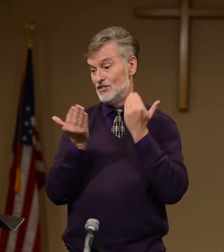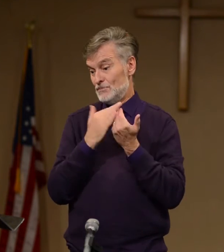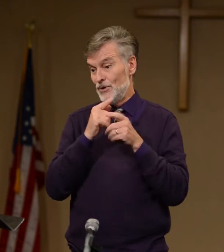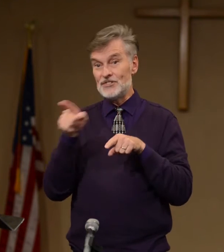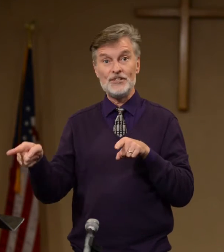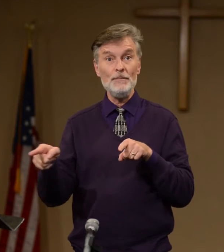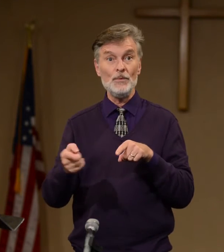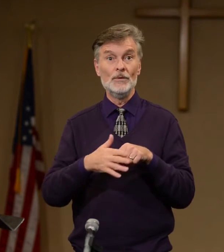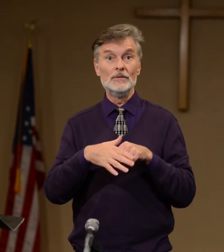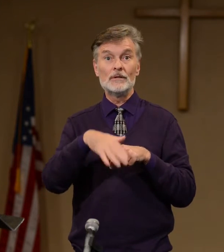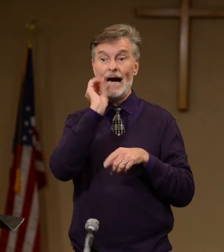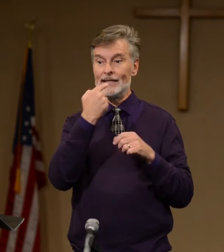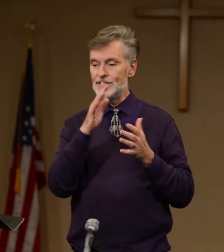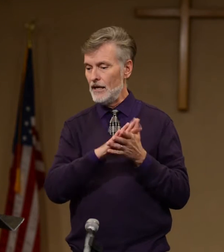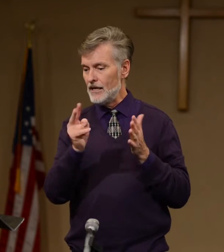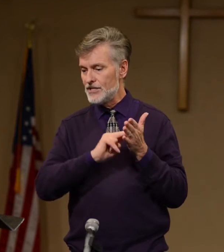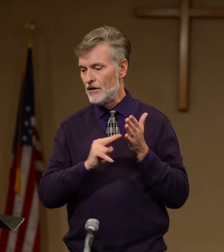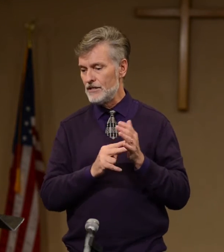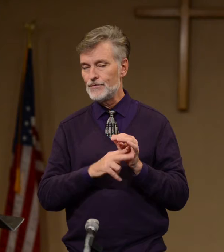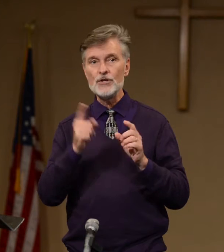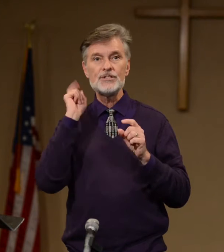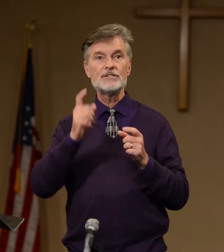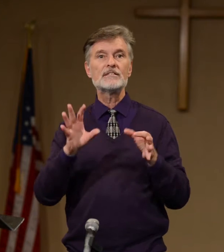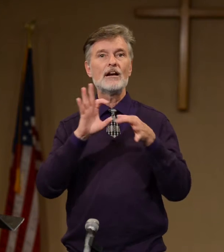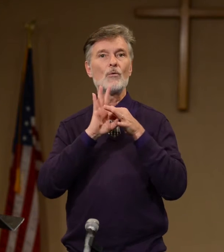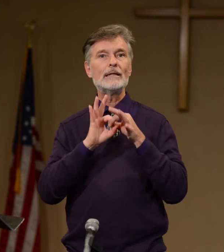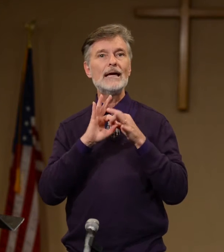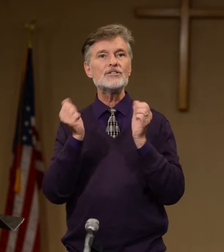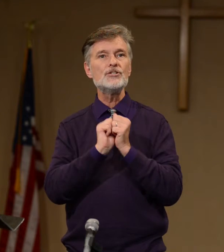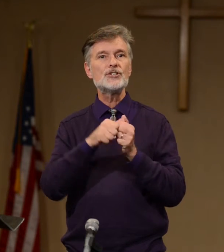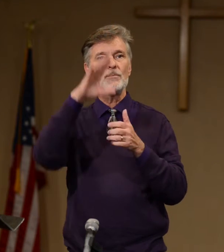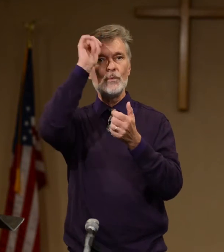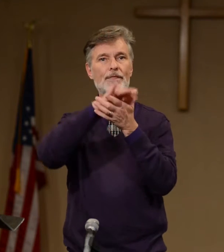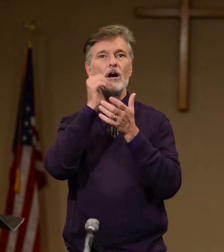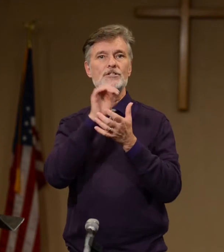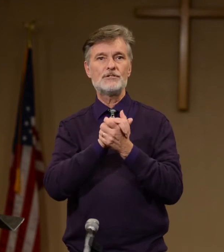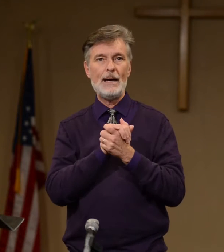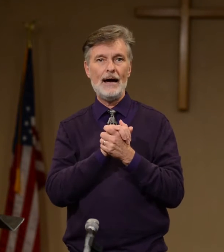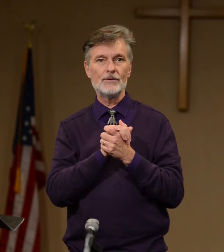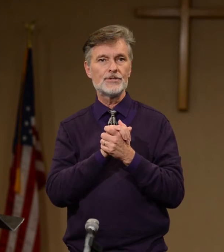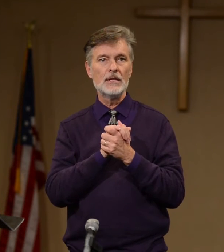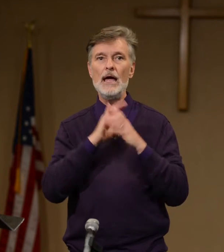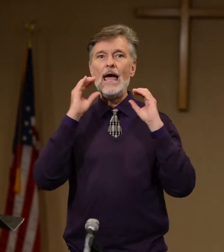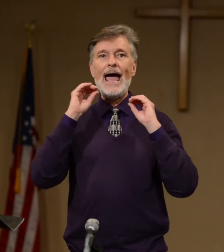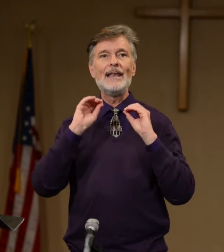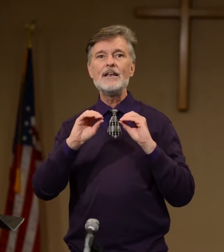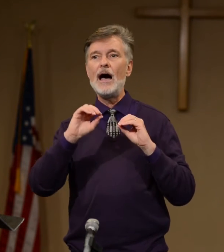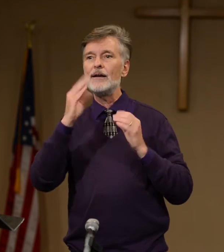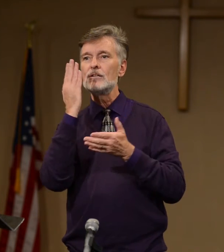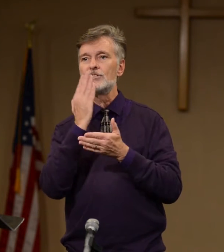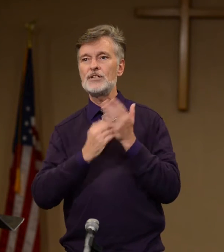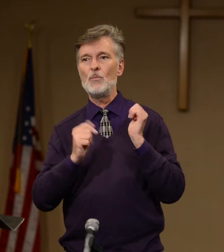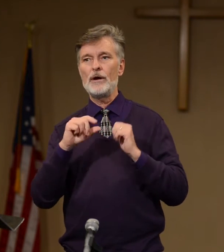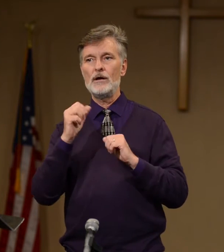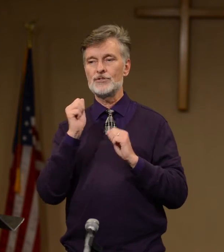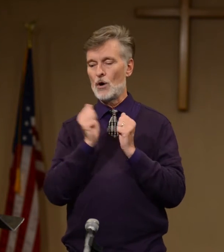pretty simple. God is telling us here in these verses, it's in our relationship with our spouse and not somewhere else or